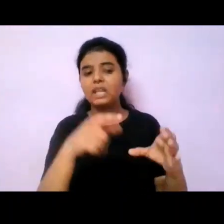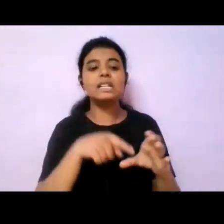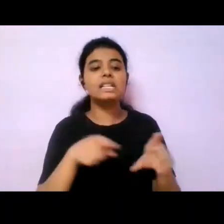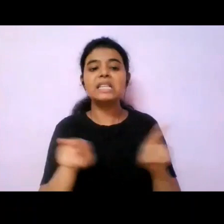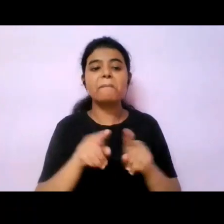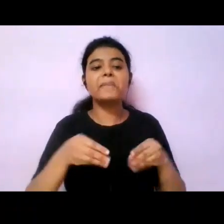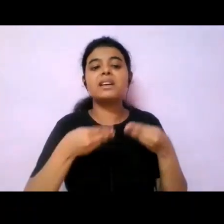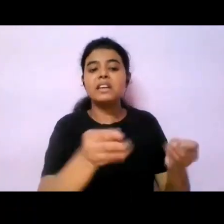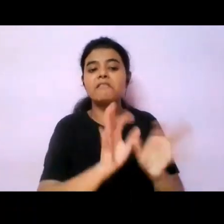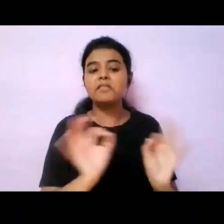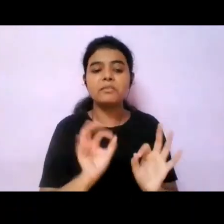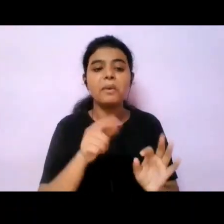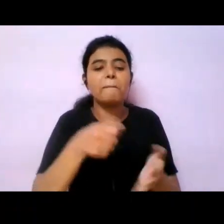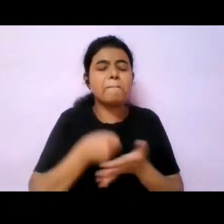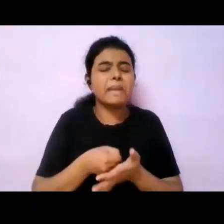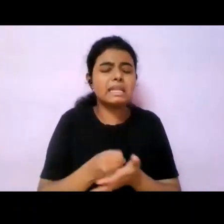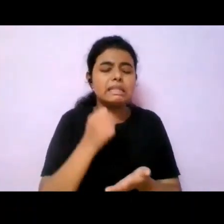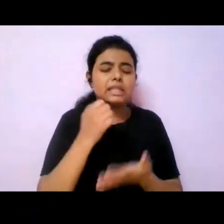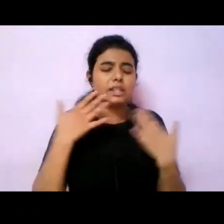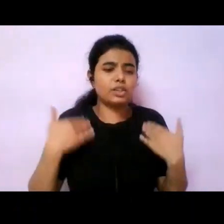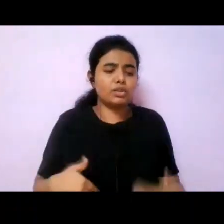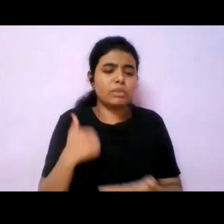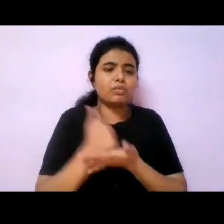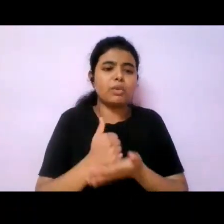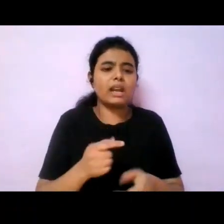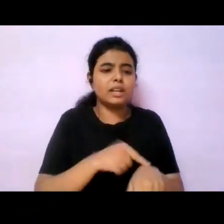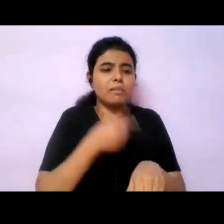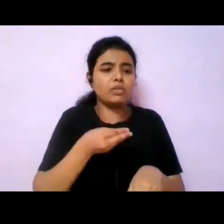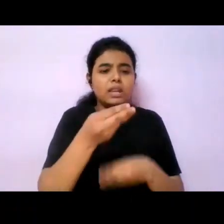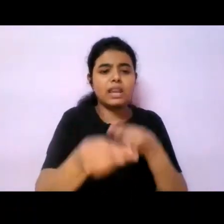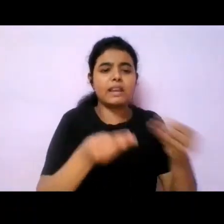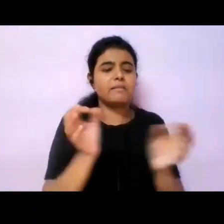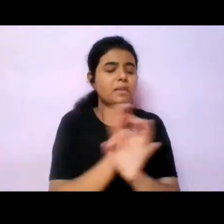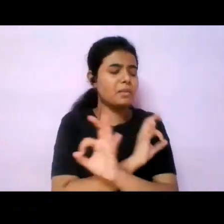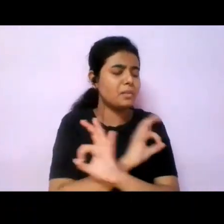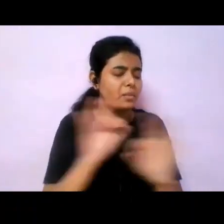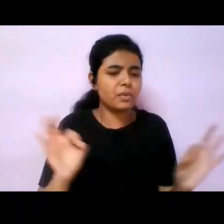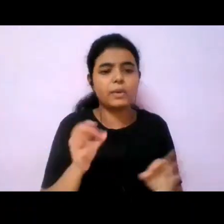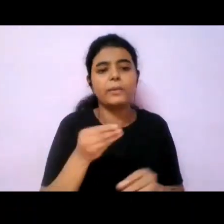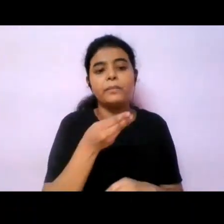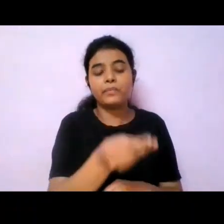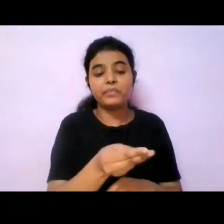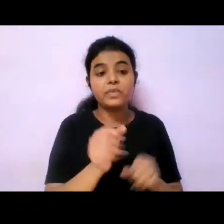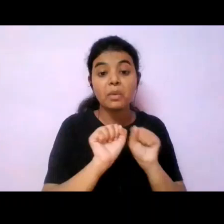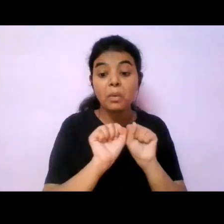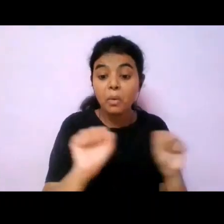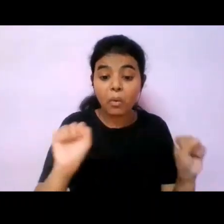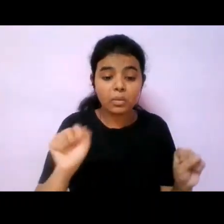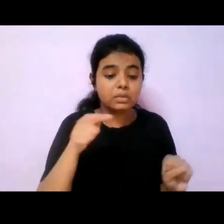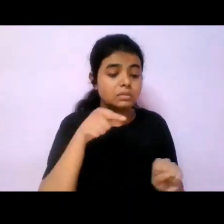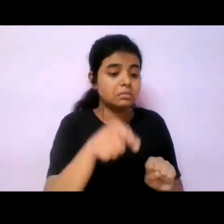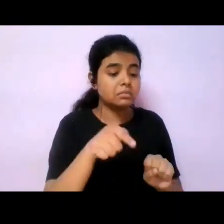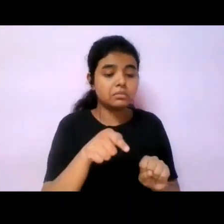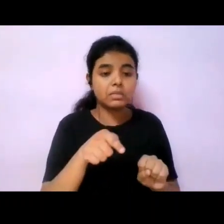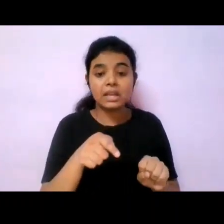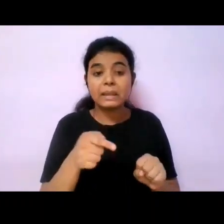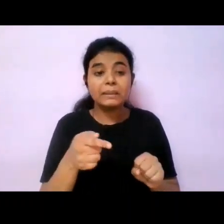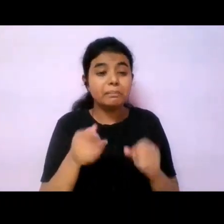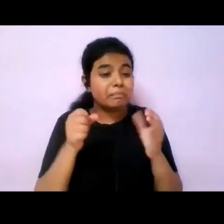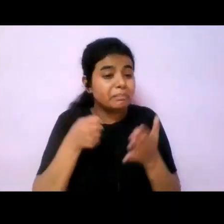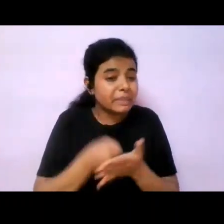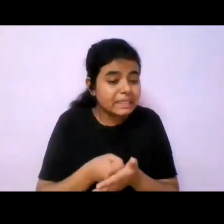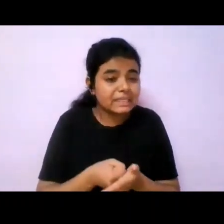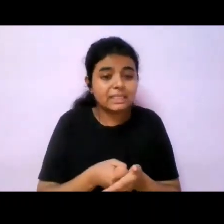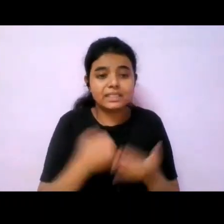denied opportunities to sate the most basest or most basic of desires.